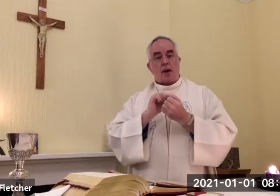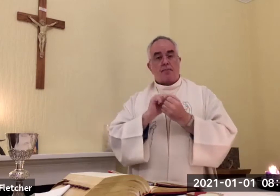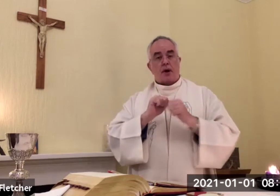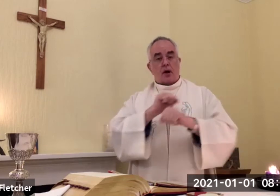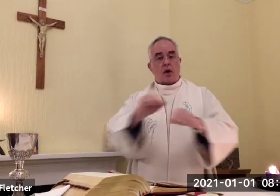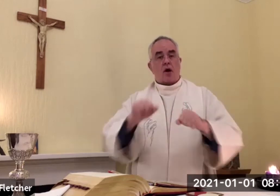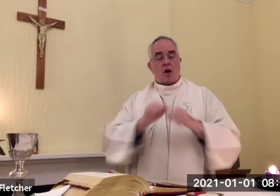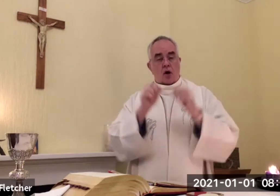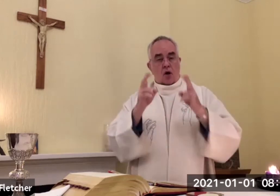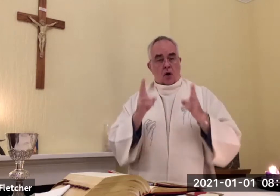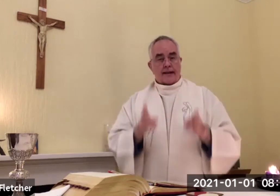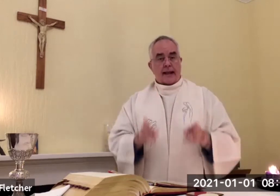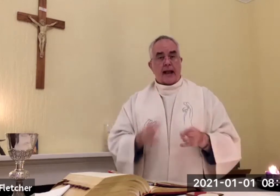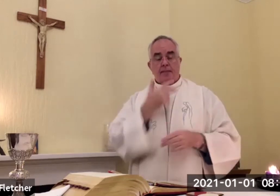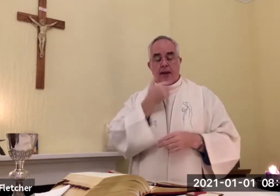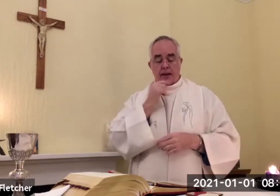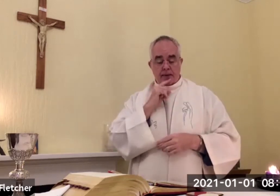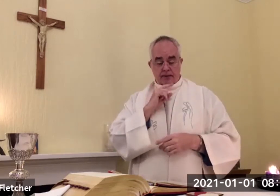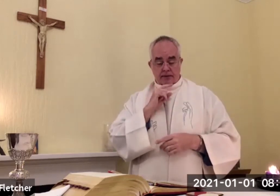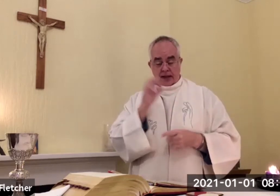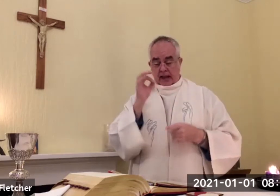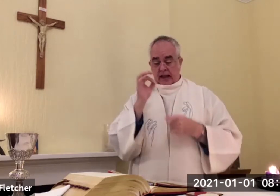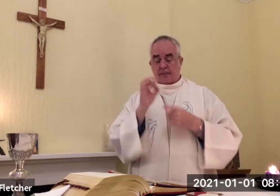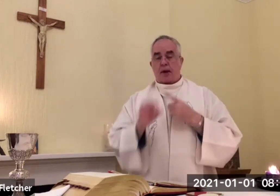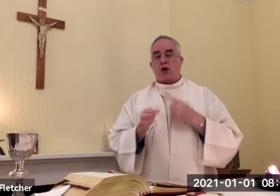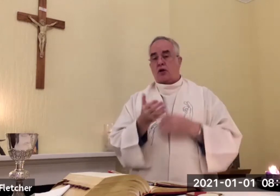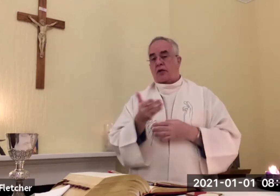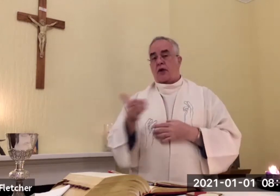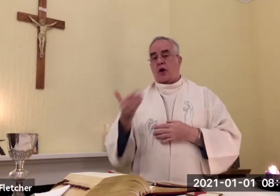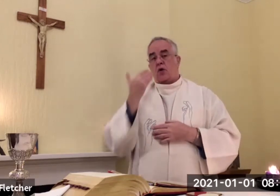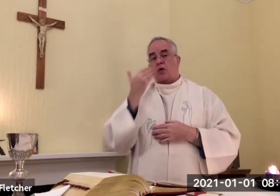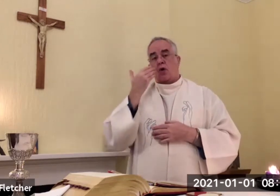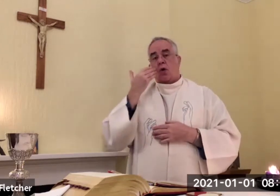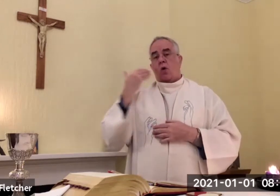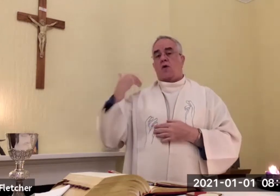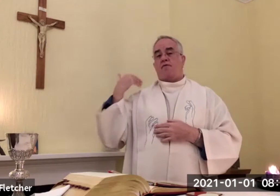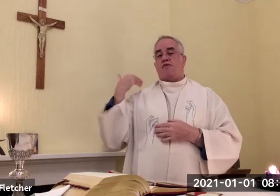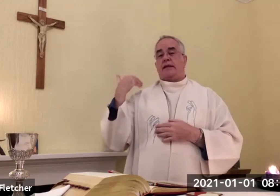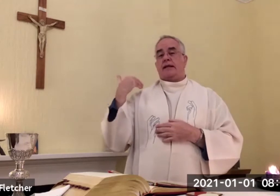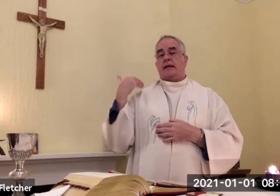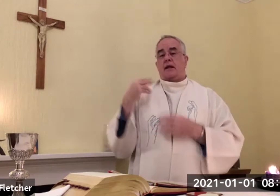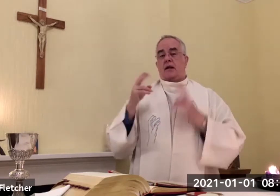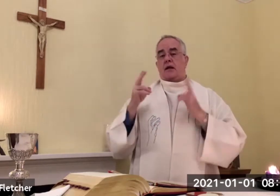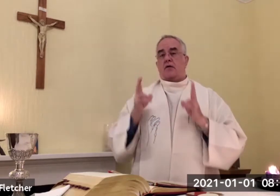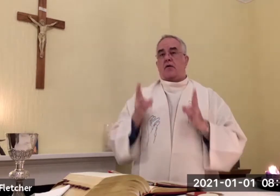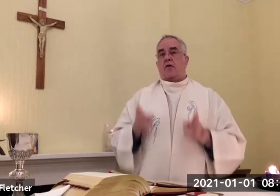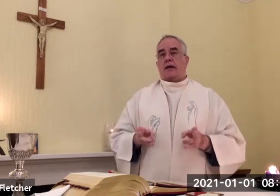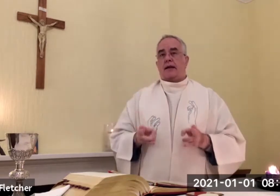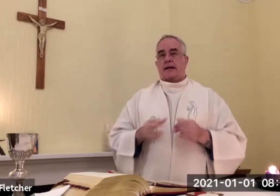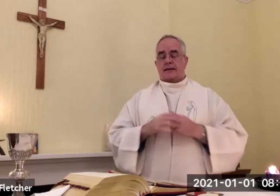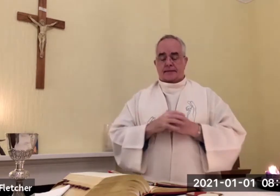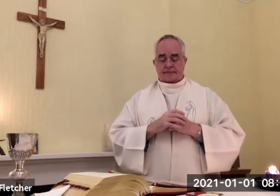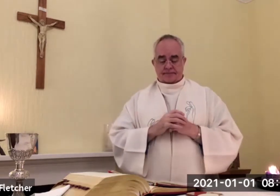Remember our dead people, especially those who have recently died.